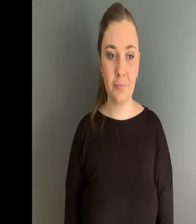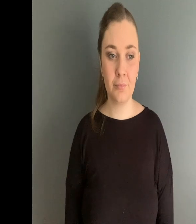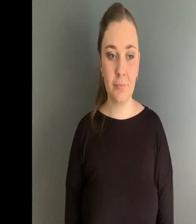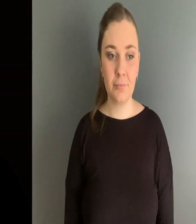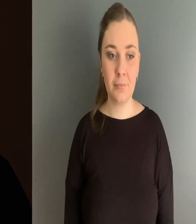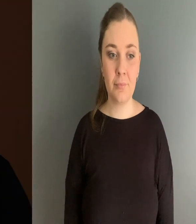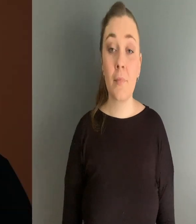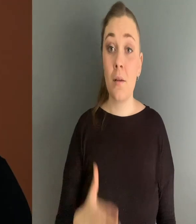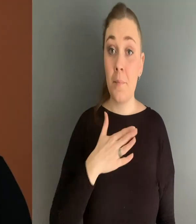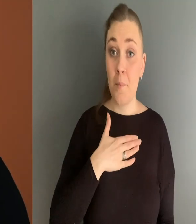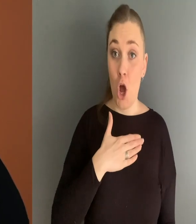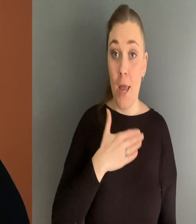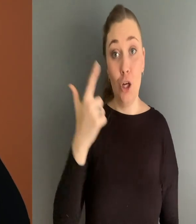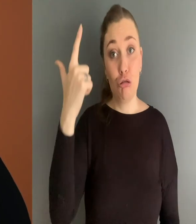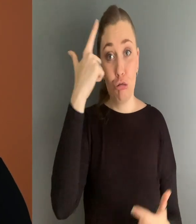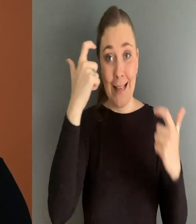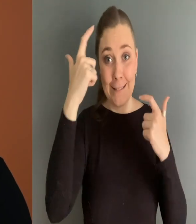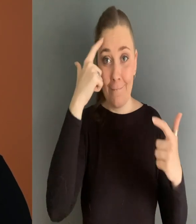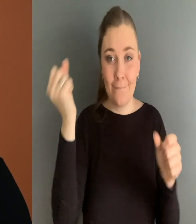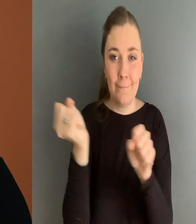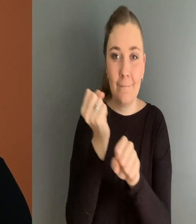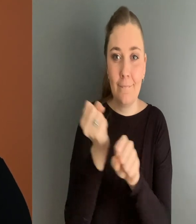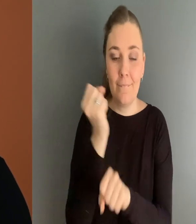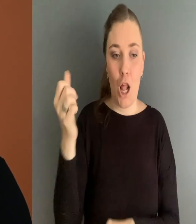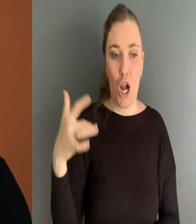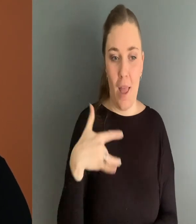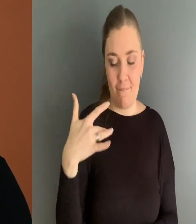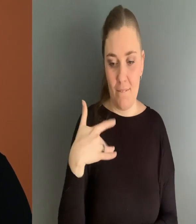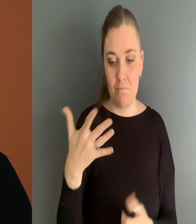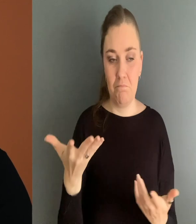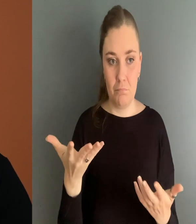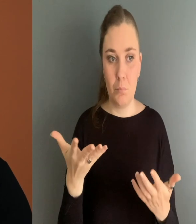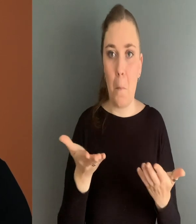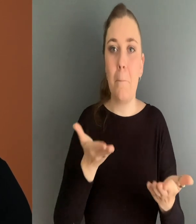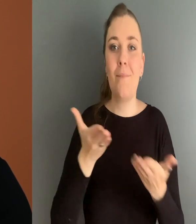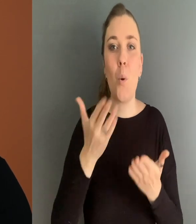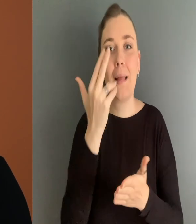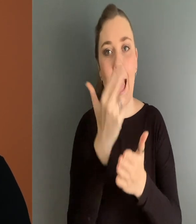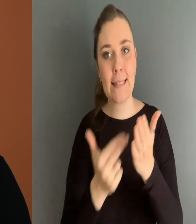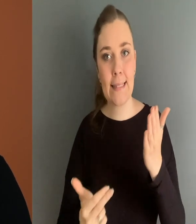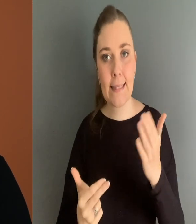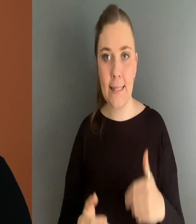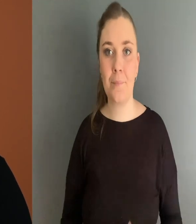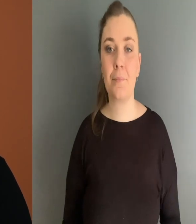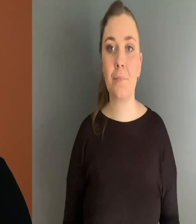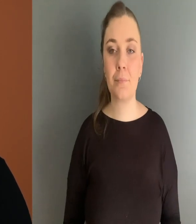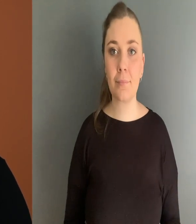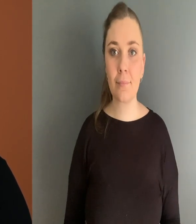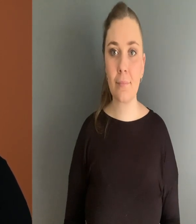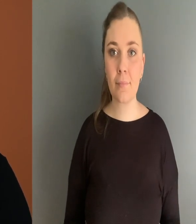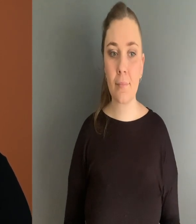so my creative life was the performing arts and